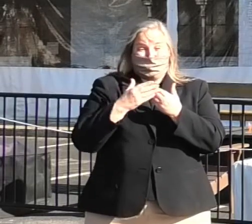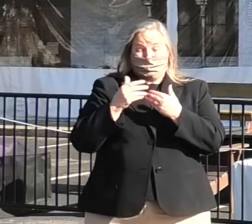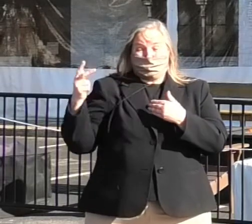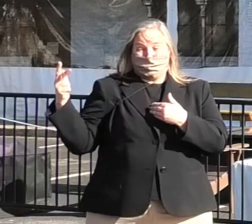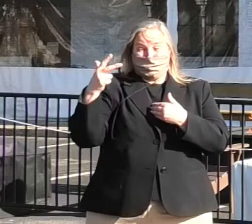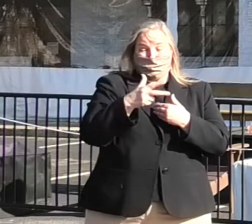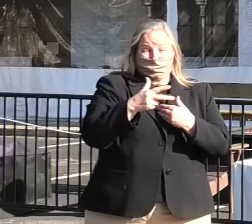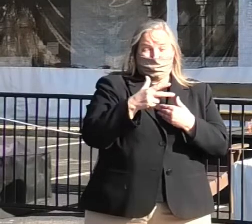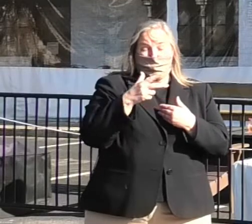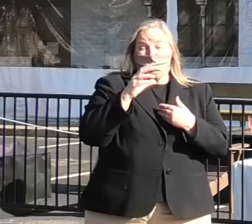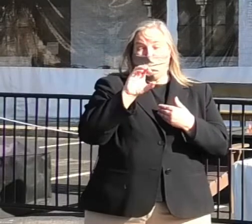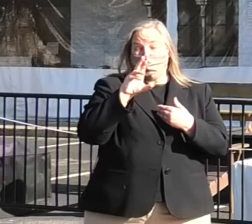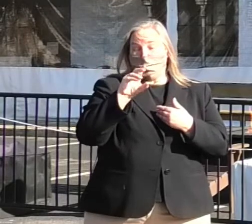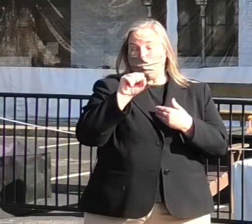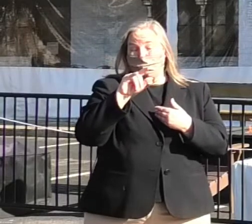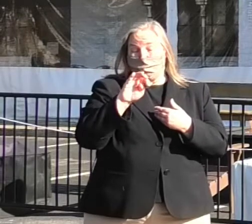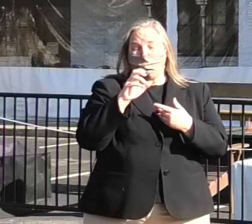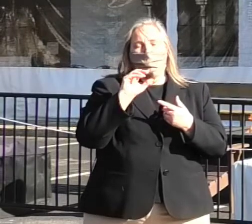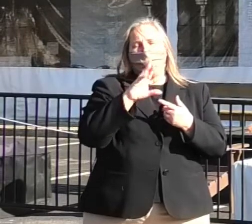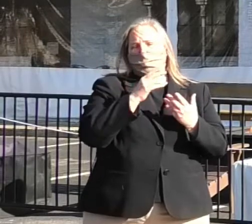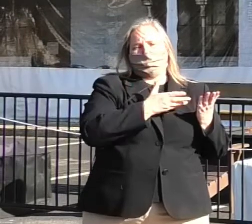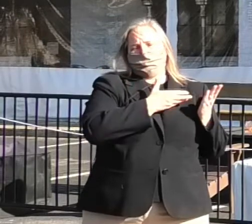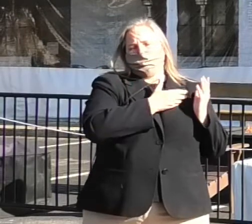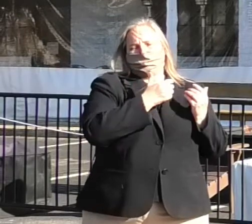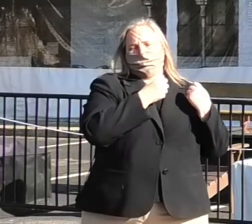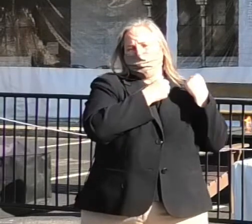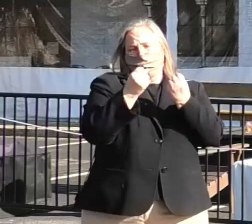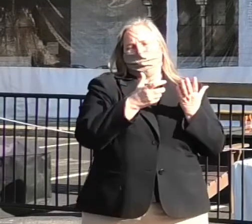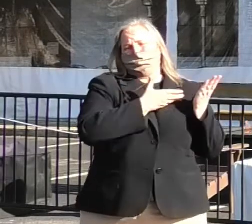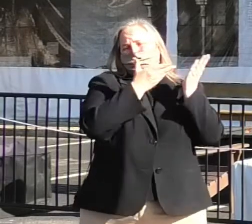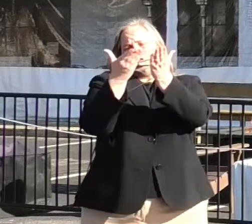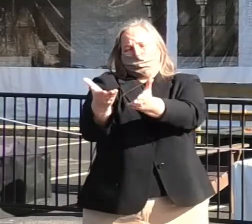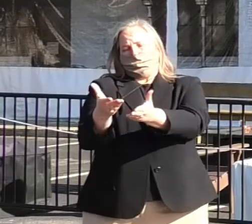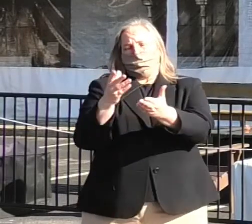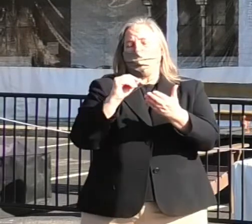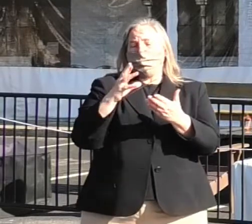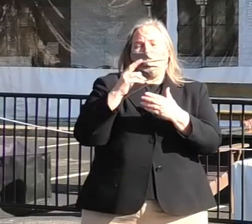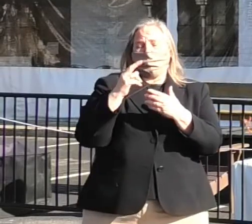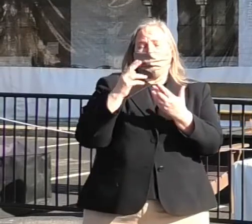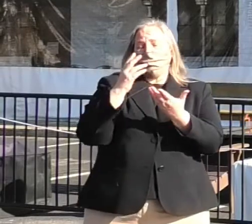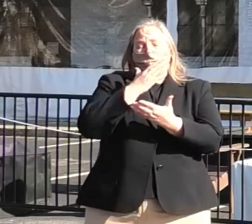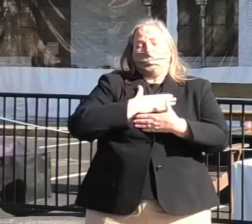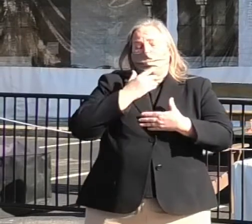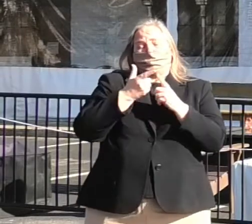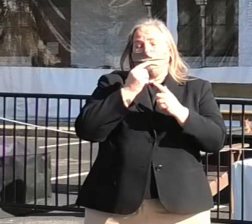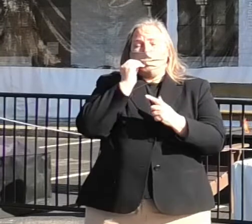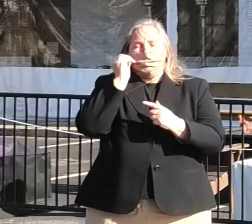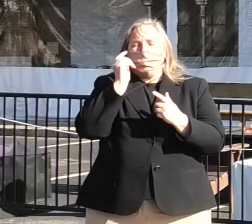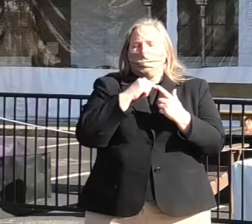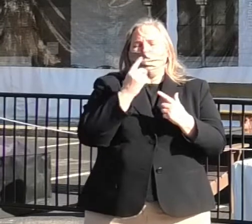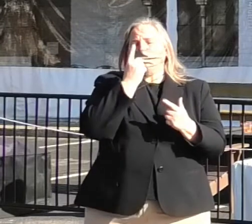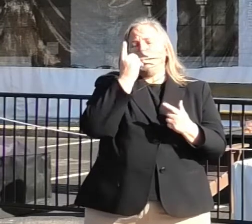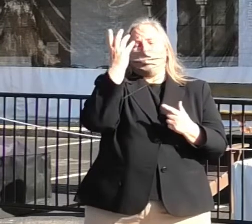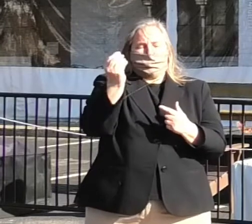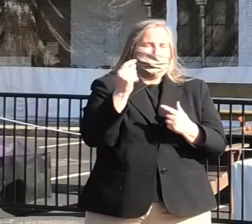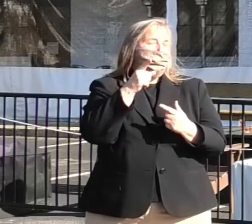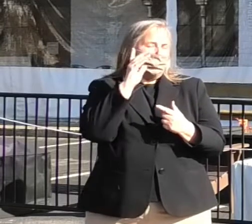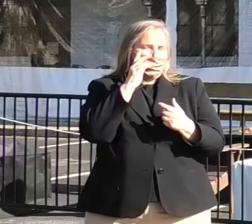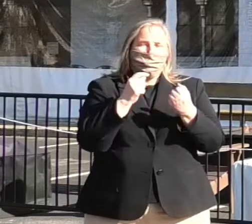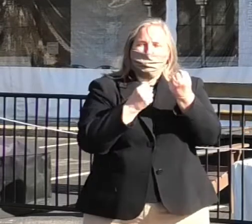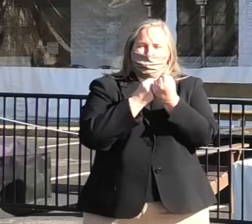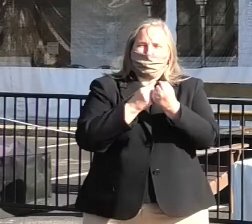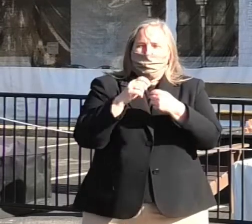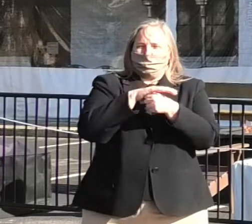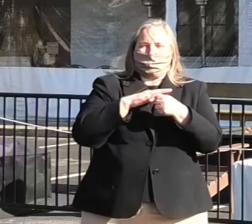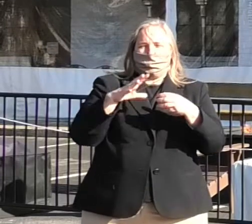or delivery to enjoy in the comforts of home, or by dining out. You'll be supporting locally owned and operated restaurants and